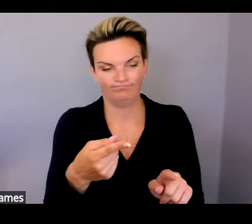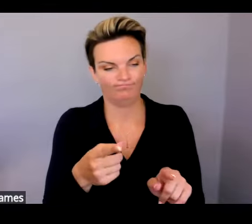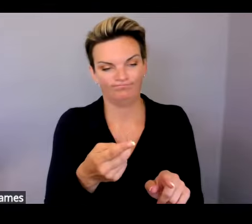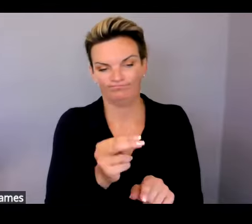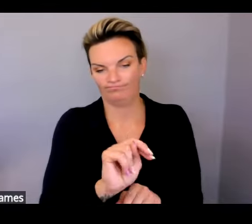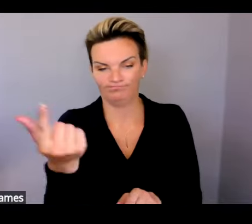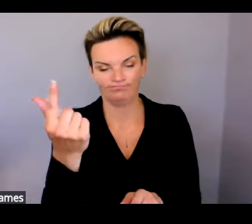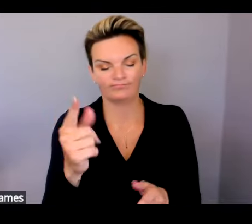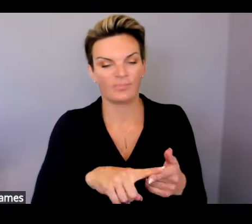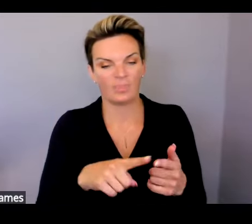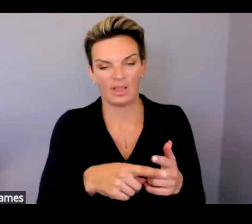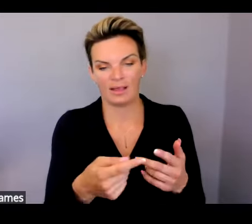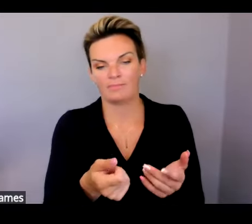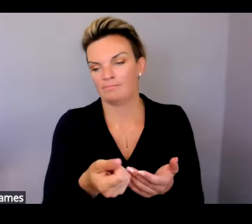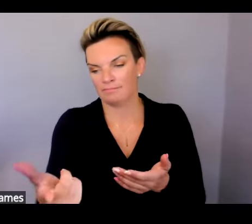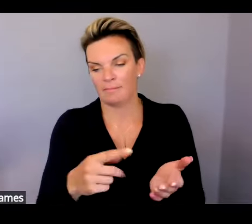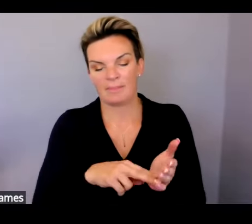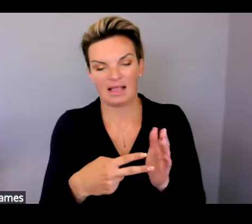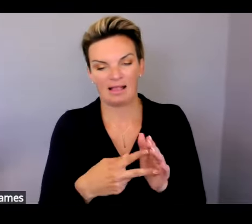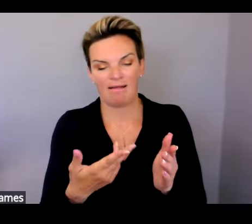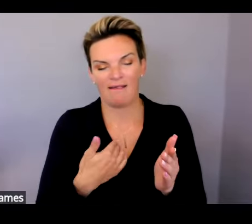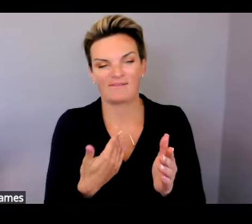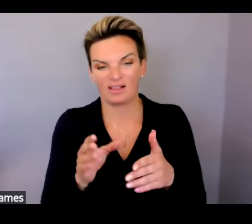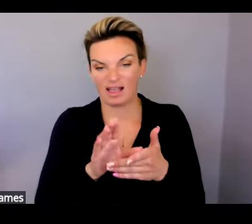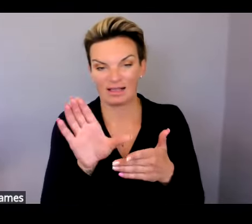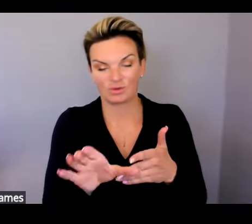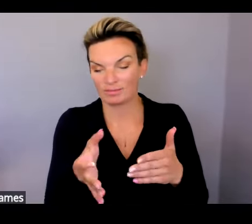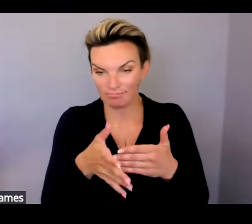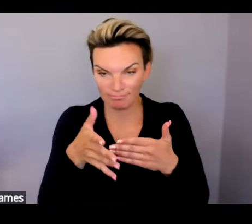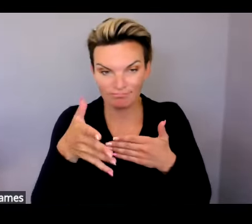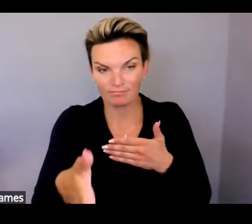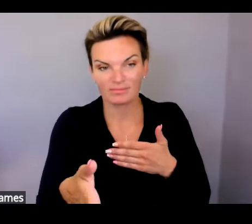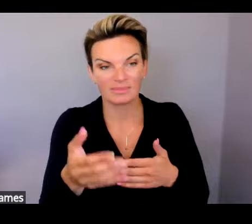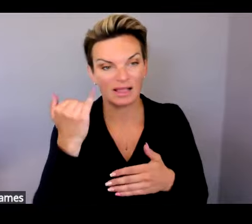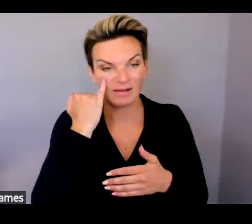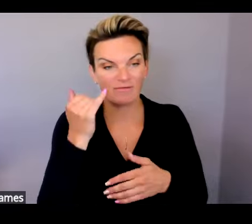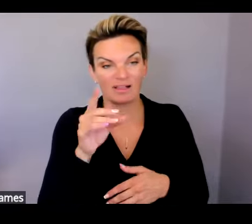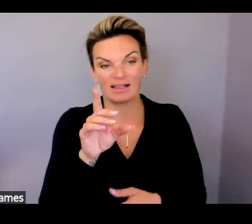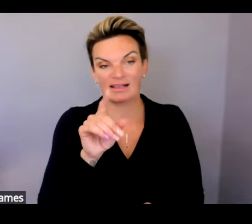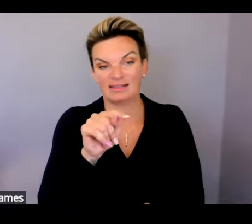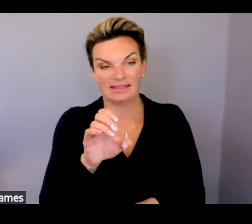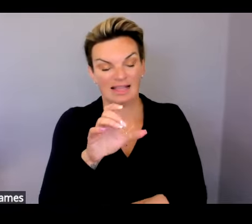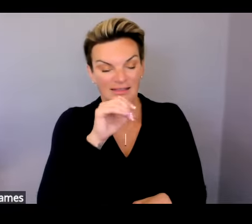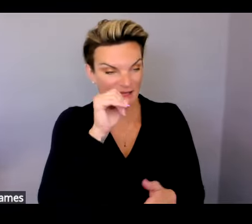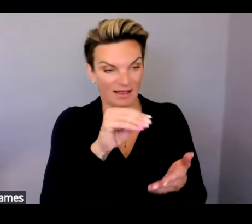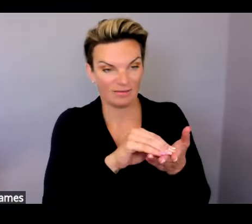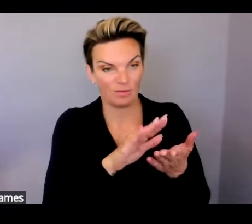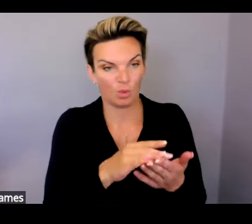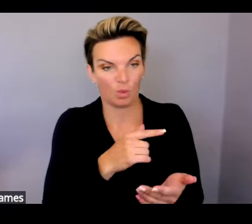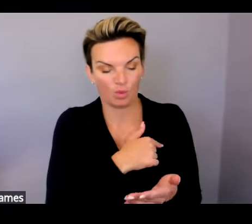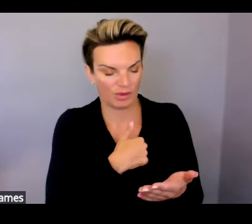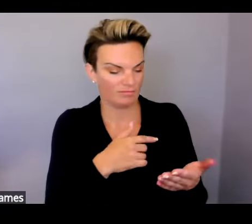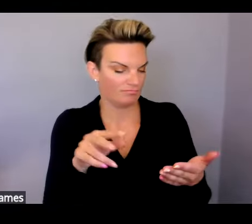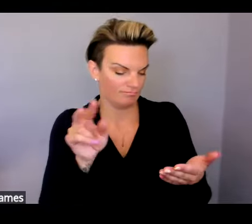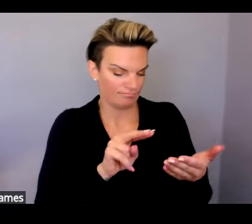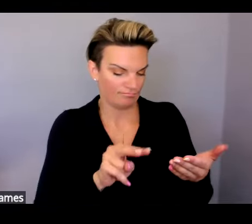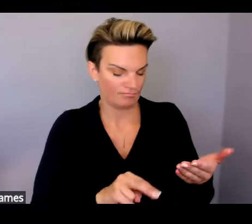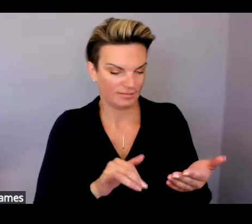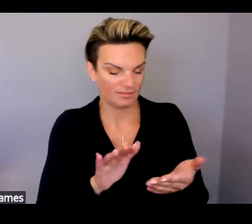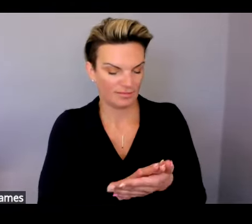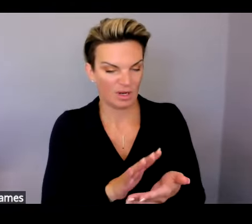say, if right now with a circulator, if the date's not filled in, we invalidate that circulator sheet, which then is